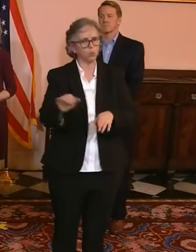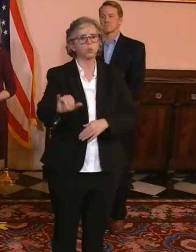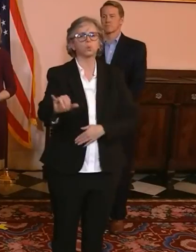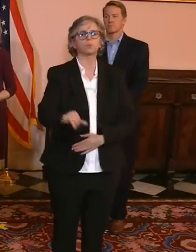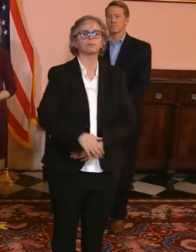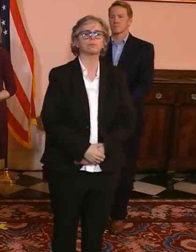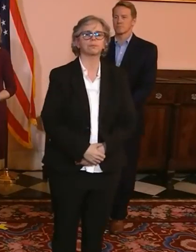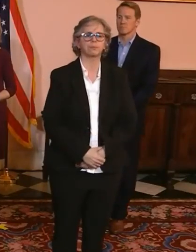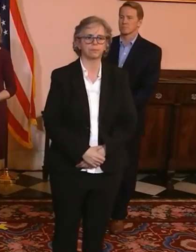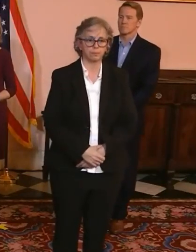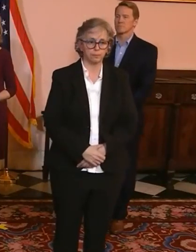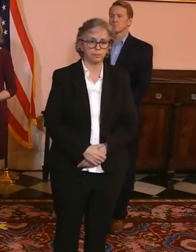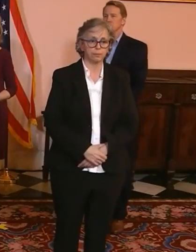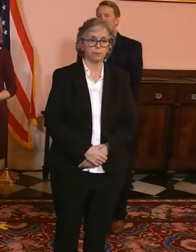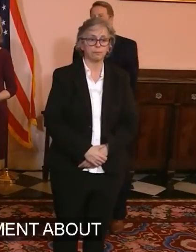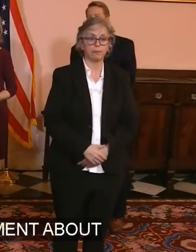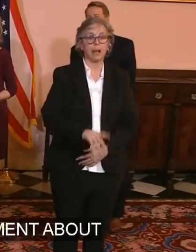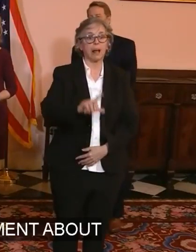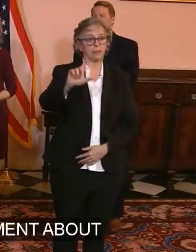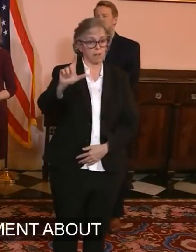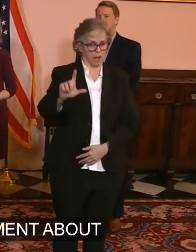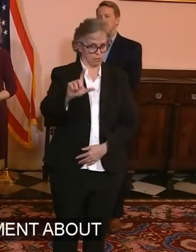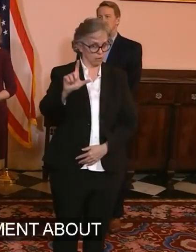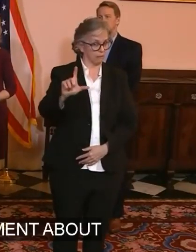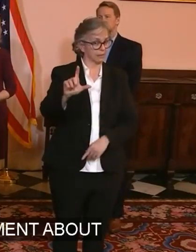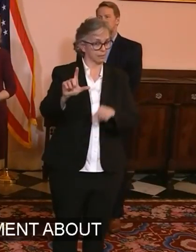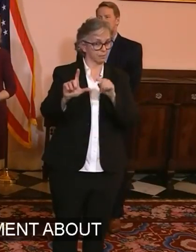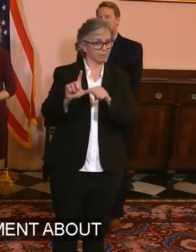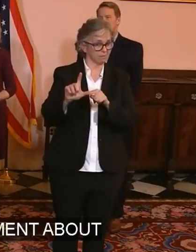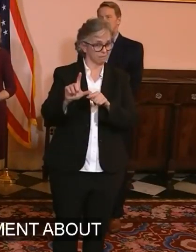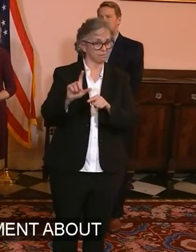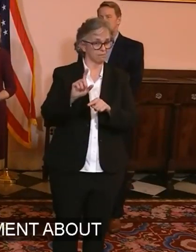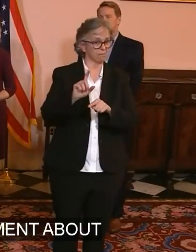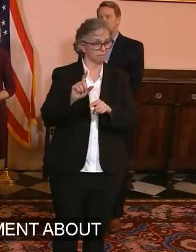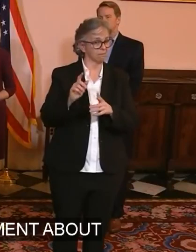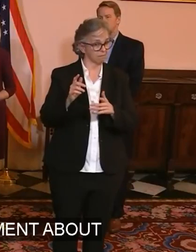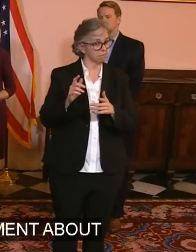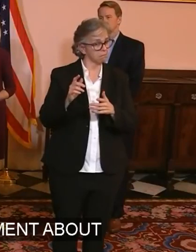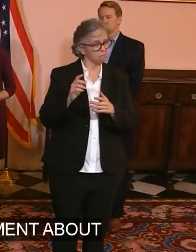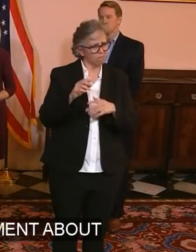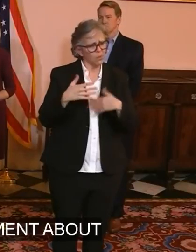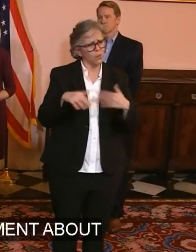Our libraries can be essential and are essential parts of our community.